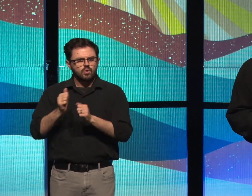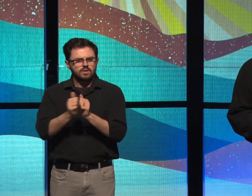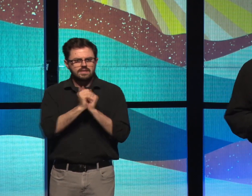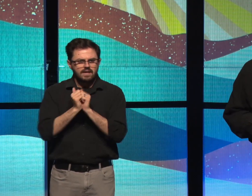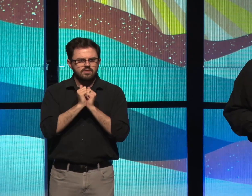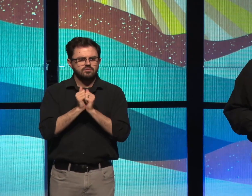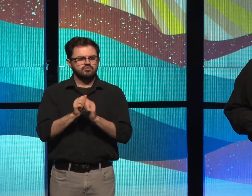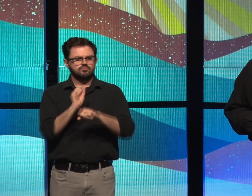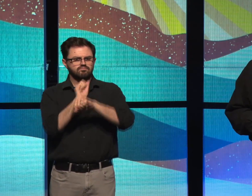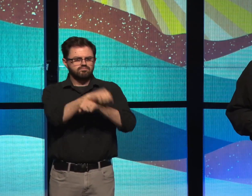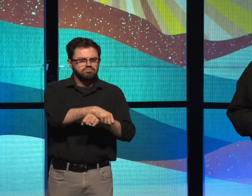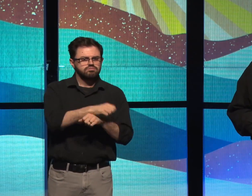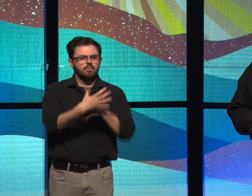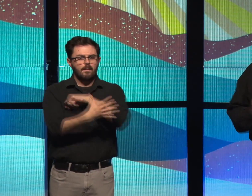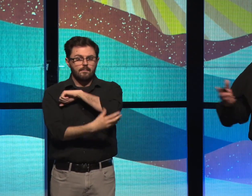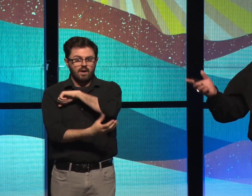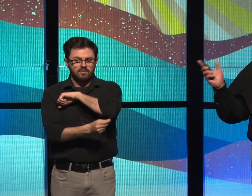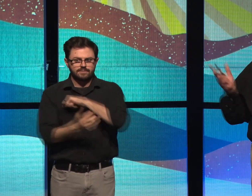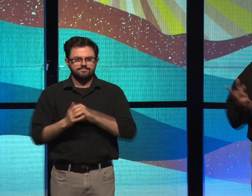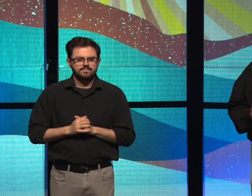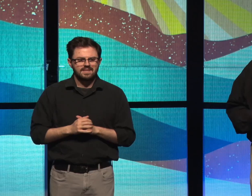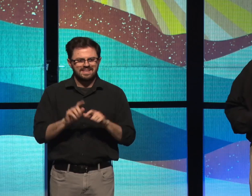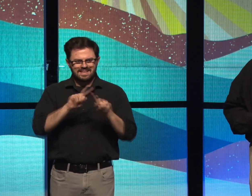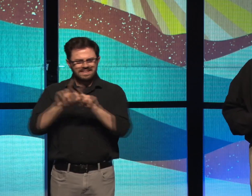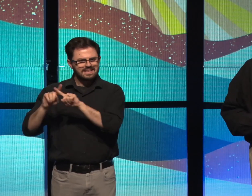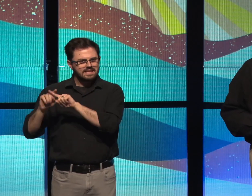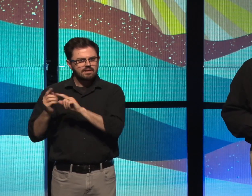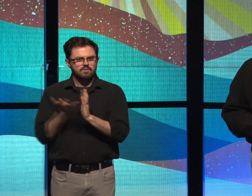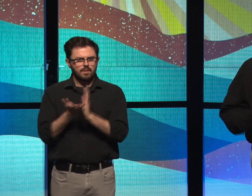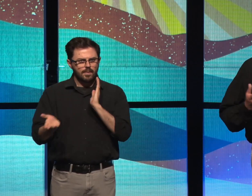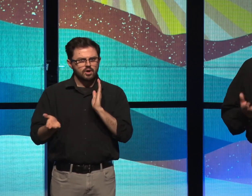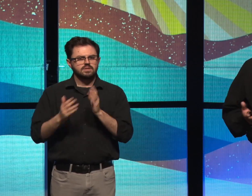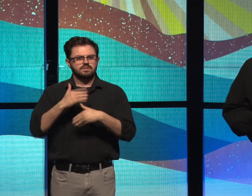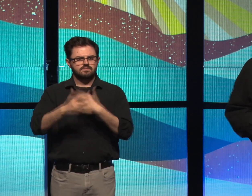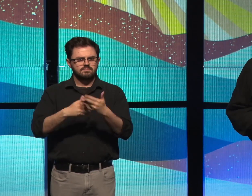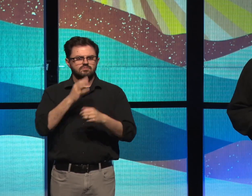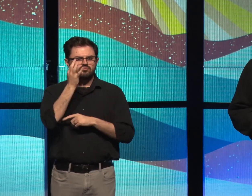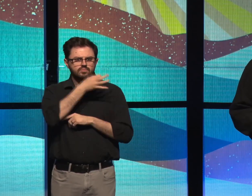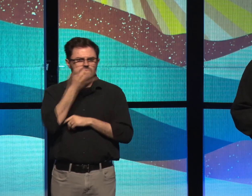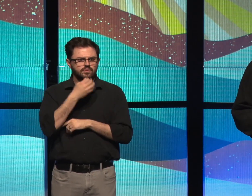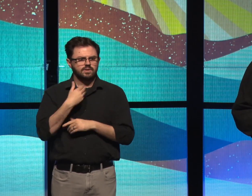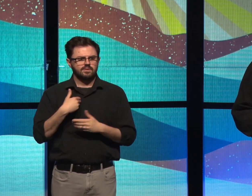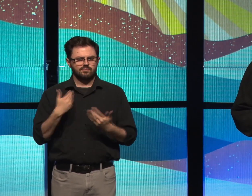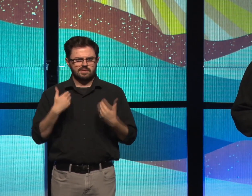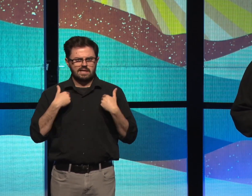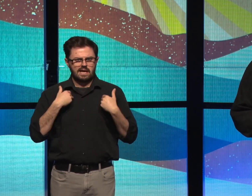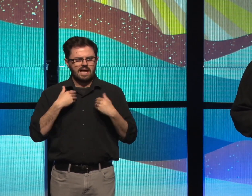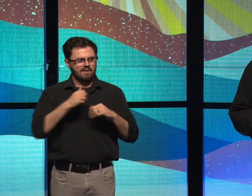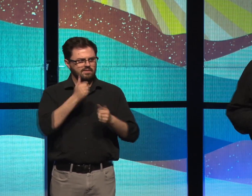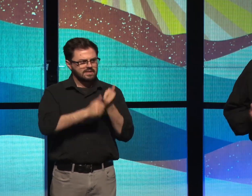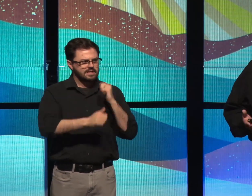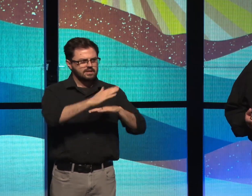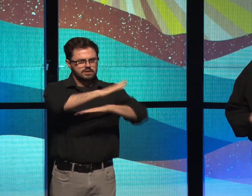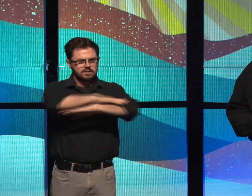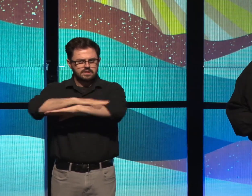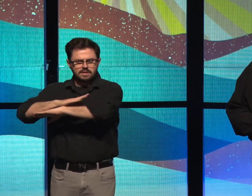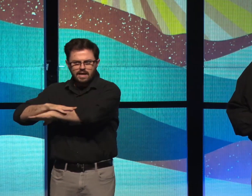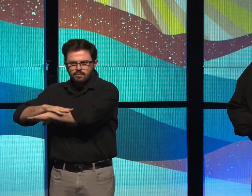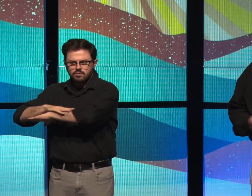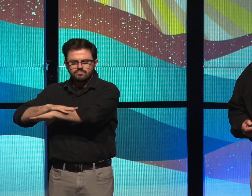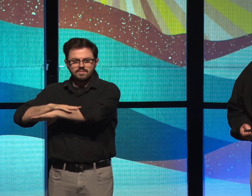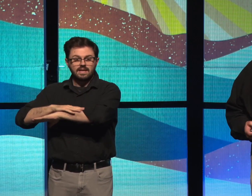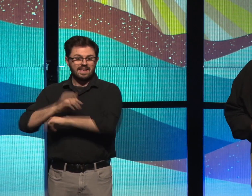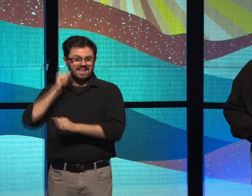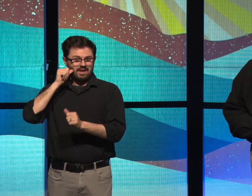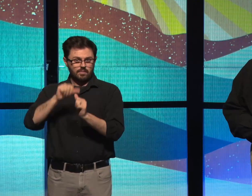be located at either your tables or at the corners of the room. And please remember that this is a table for everyone. Everyone is welcome